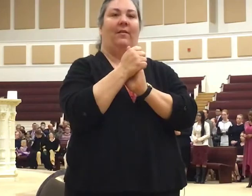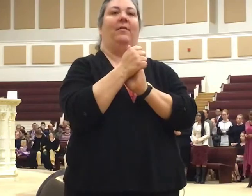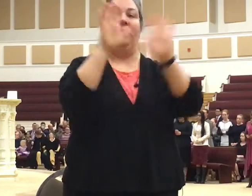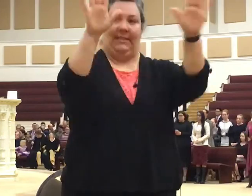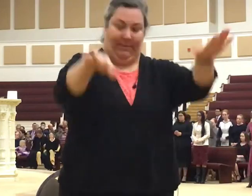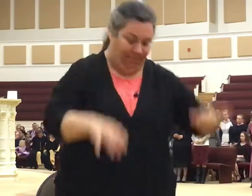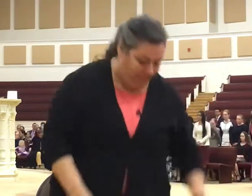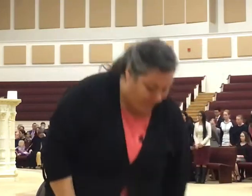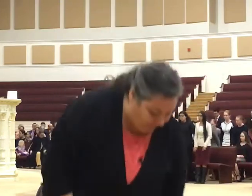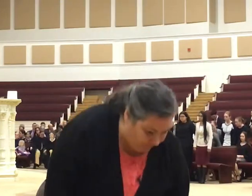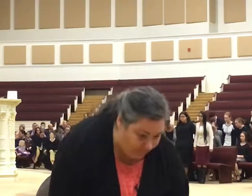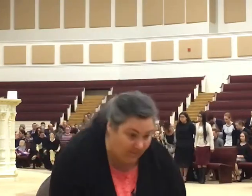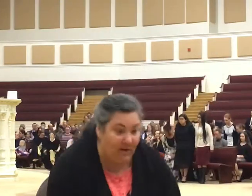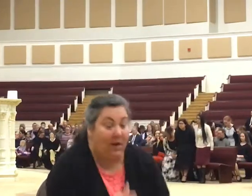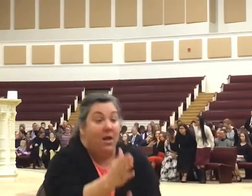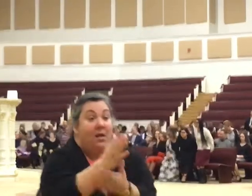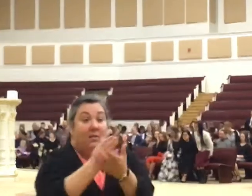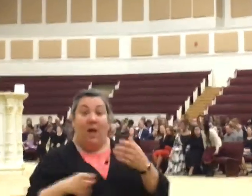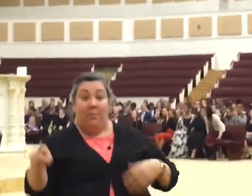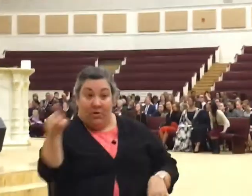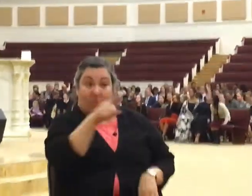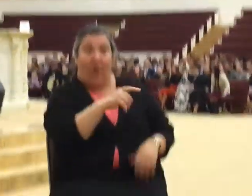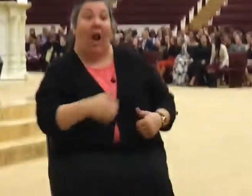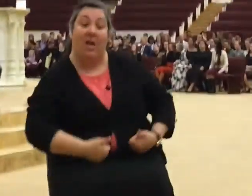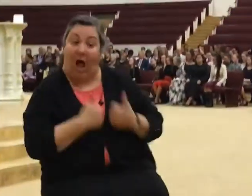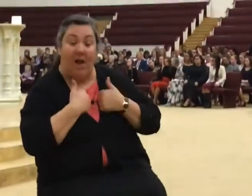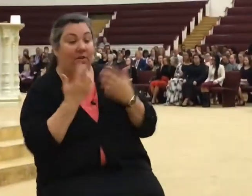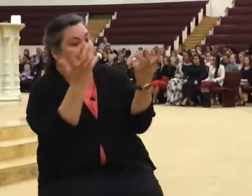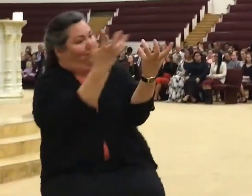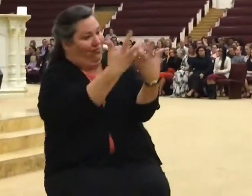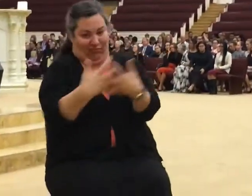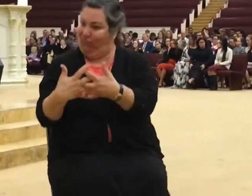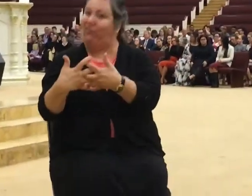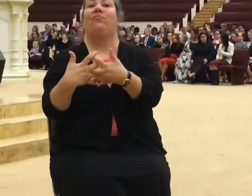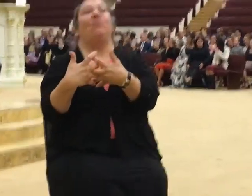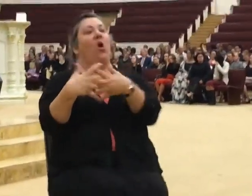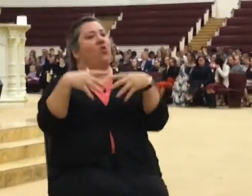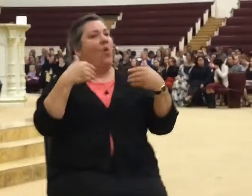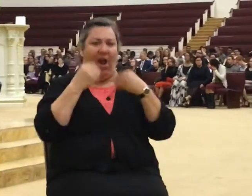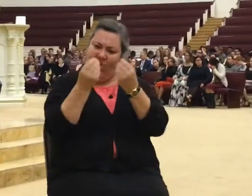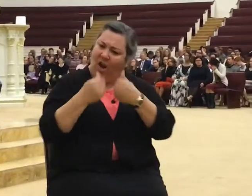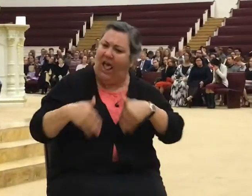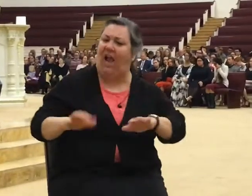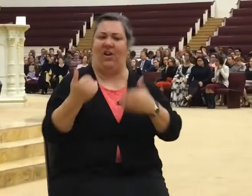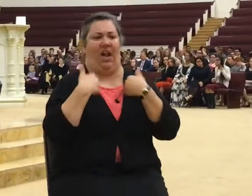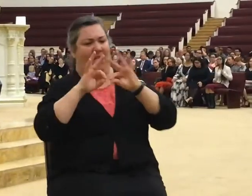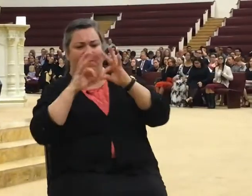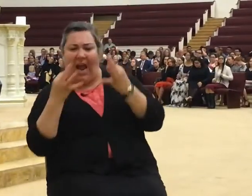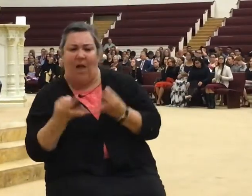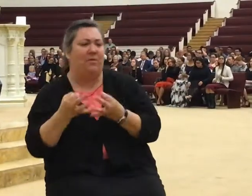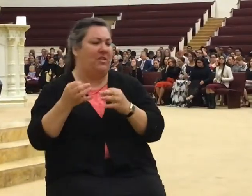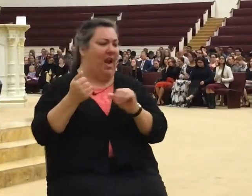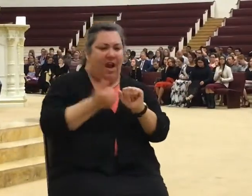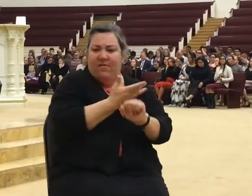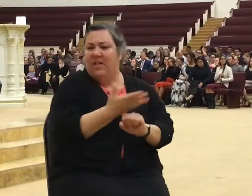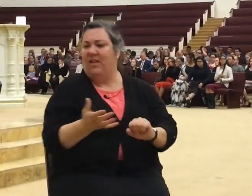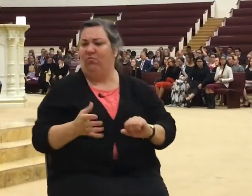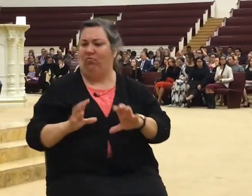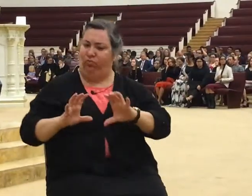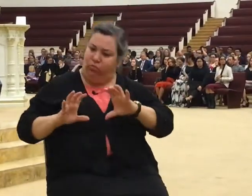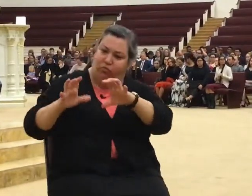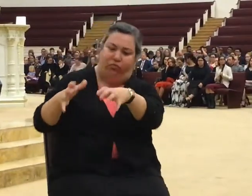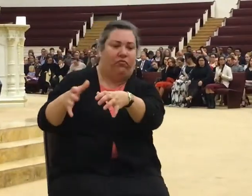Maybe see that some of you life has already worked out pretty good. You got that land, you got that family on this side of Jordan, you got the cattle,